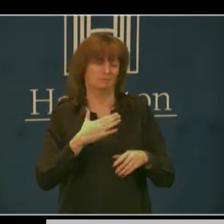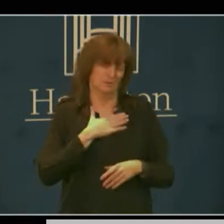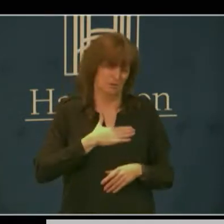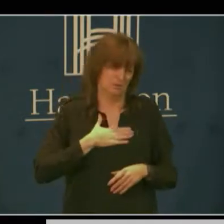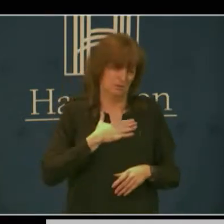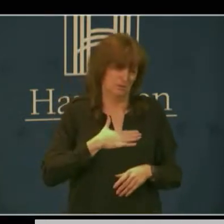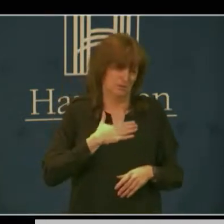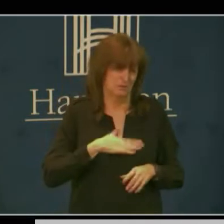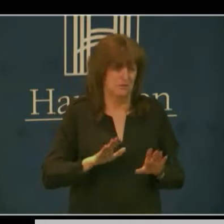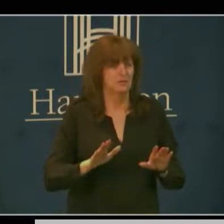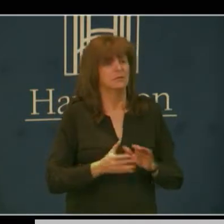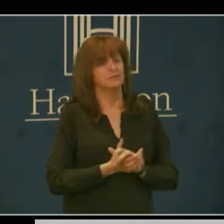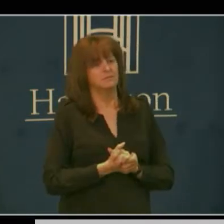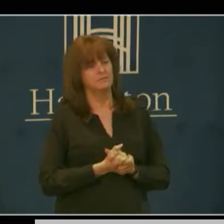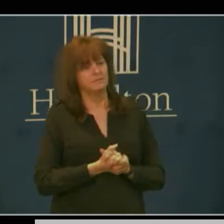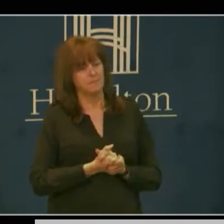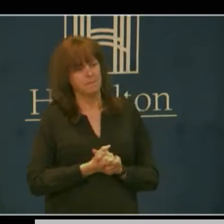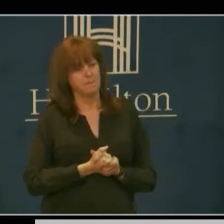are required to go and get